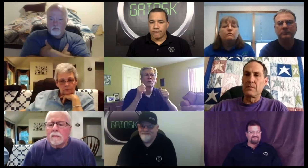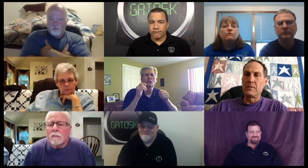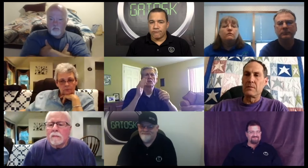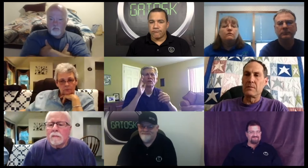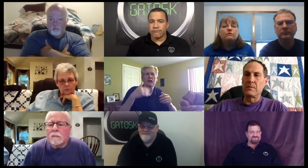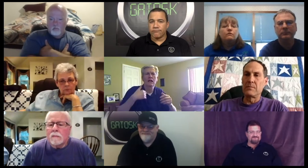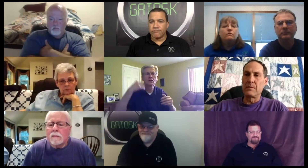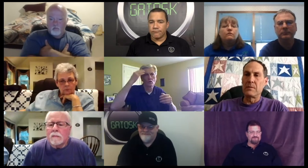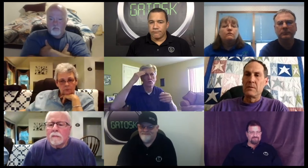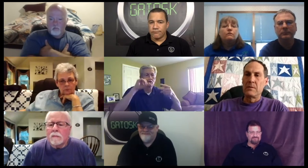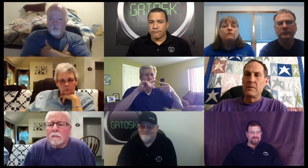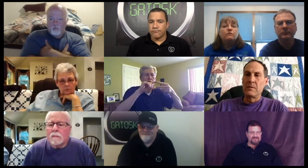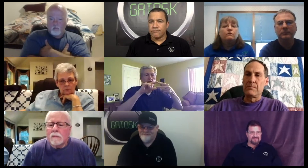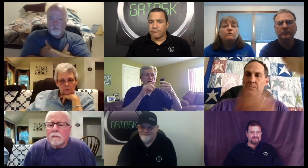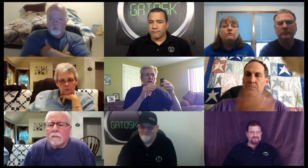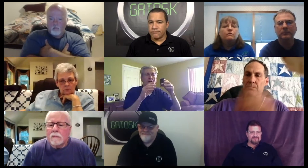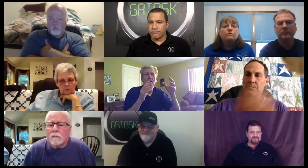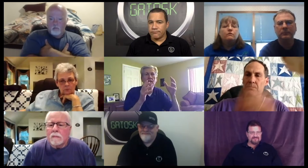How will I know,